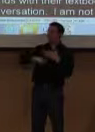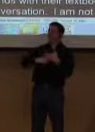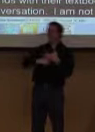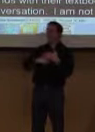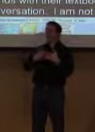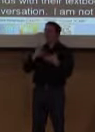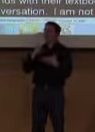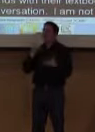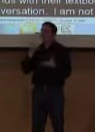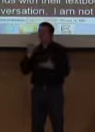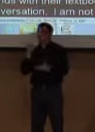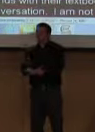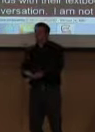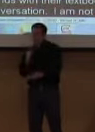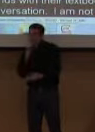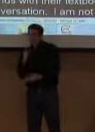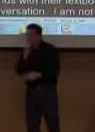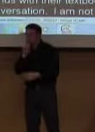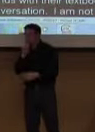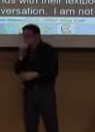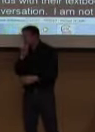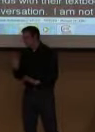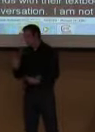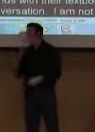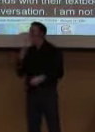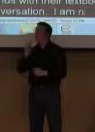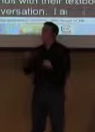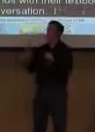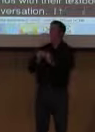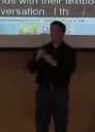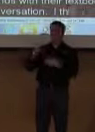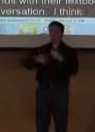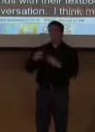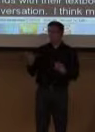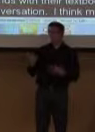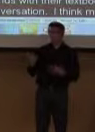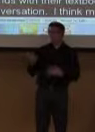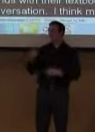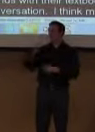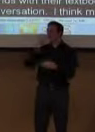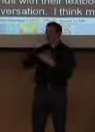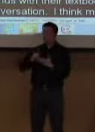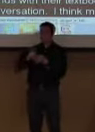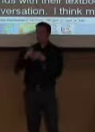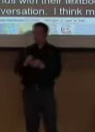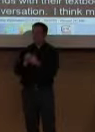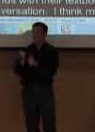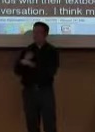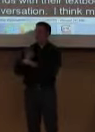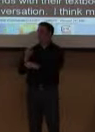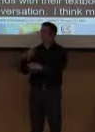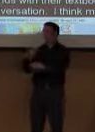is entirely valid. I think that more the issue is the research that's been done on using